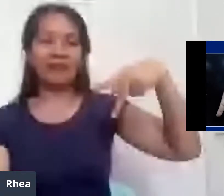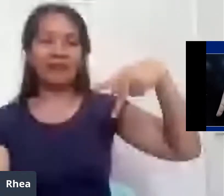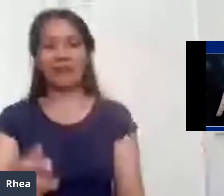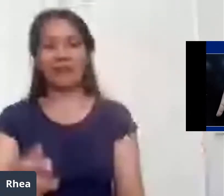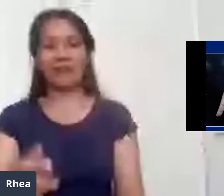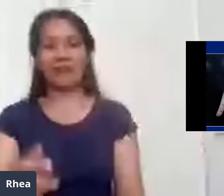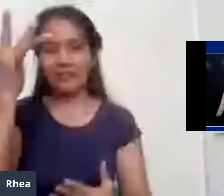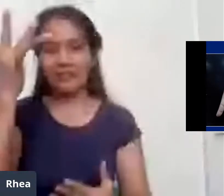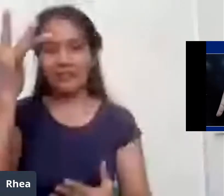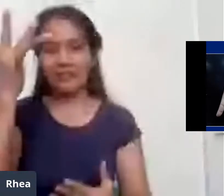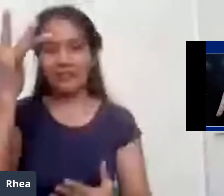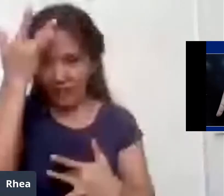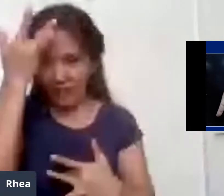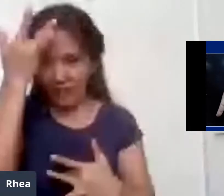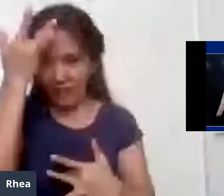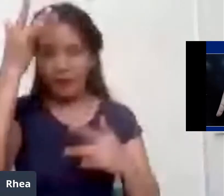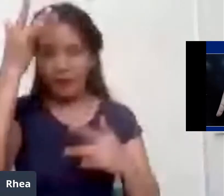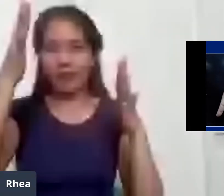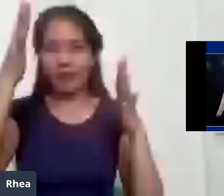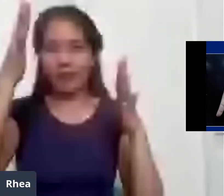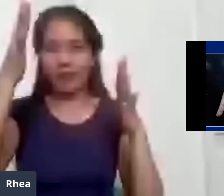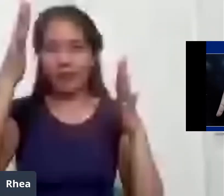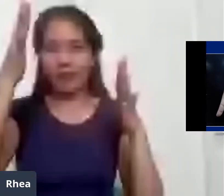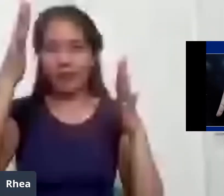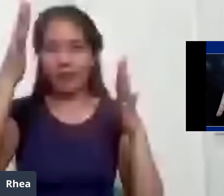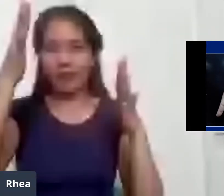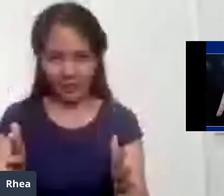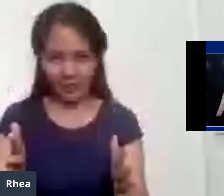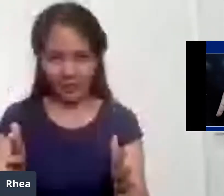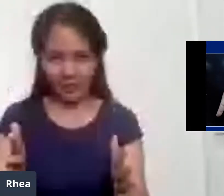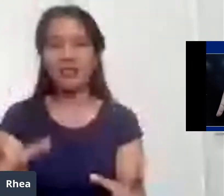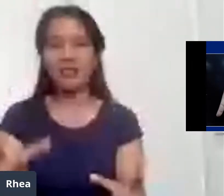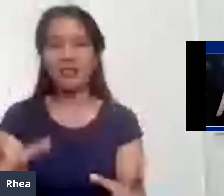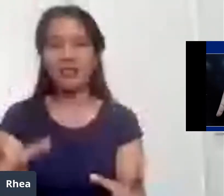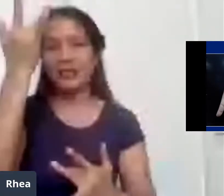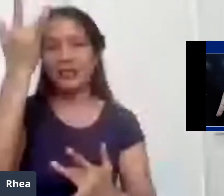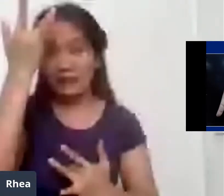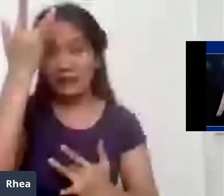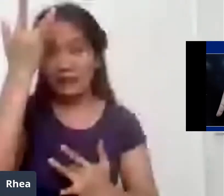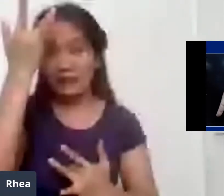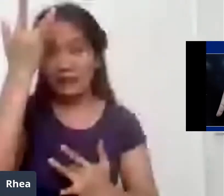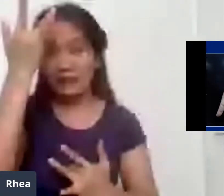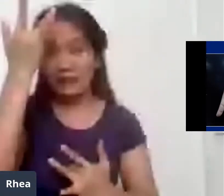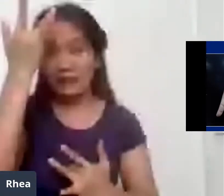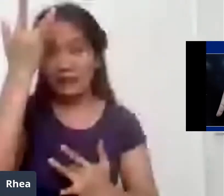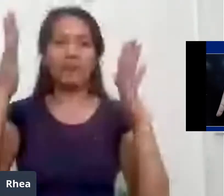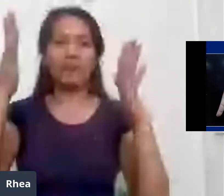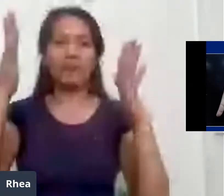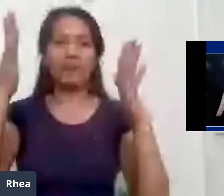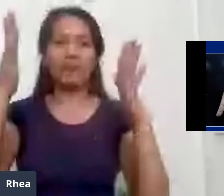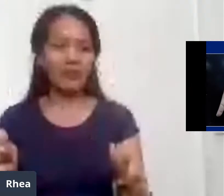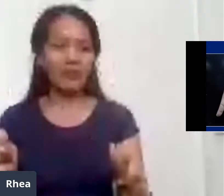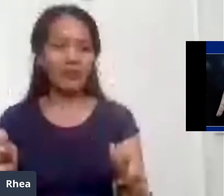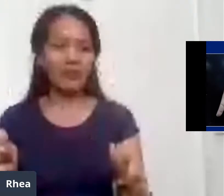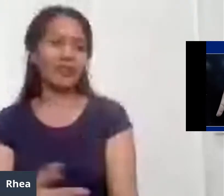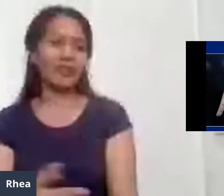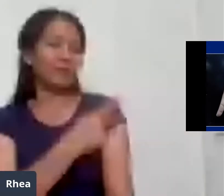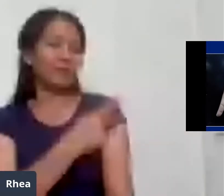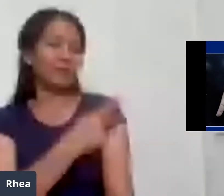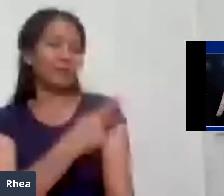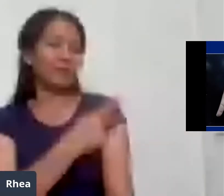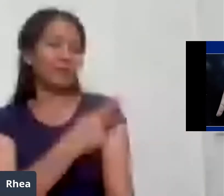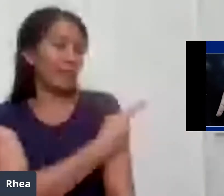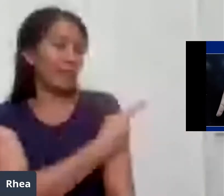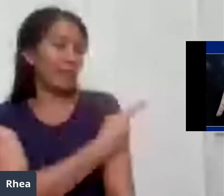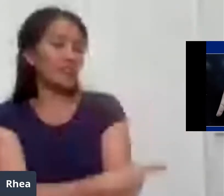pasyente, sick person. It could be sick person or it